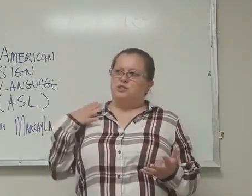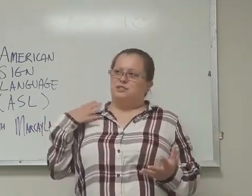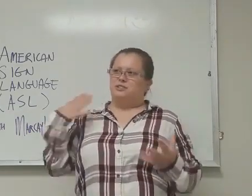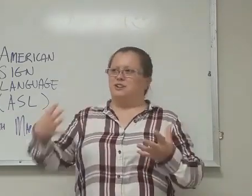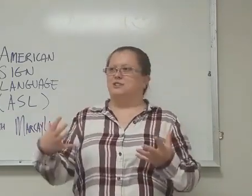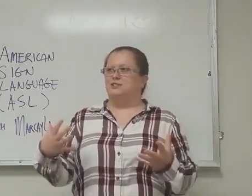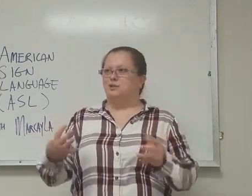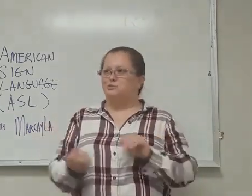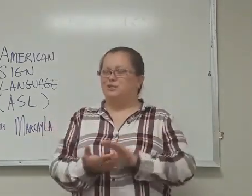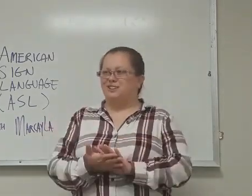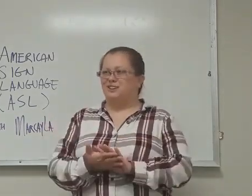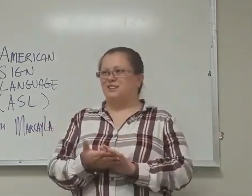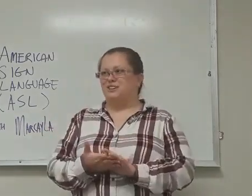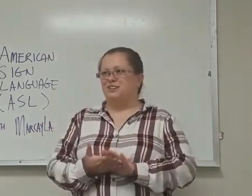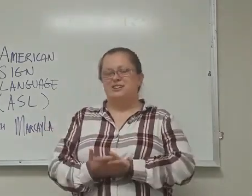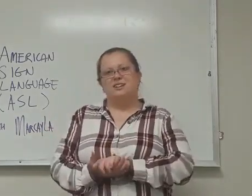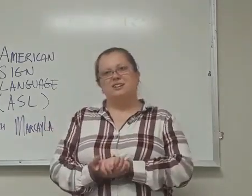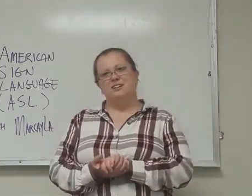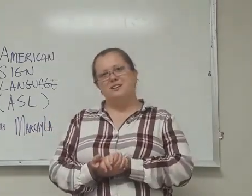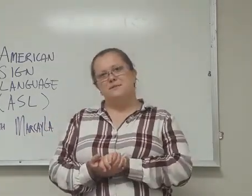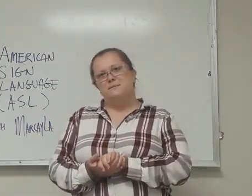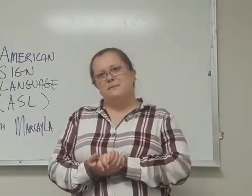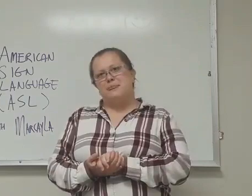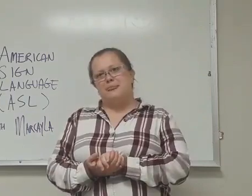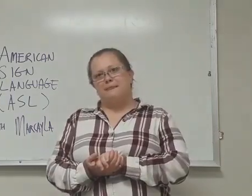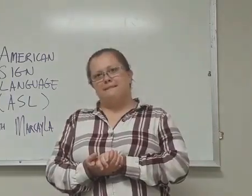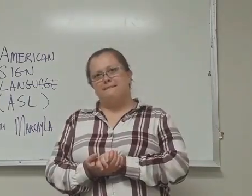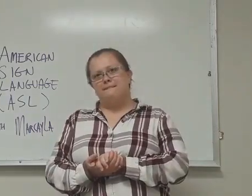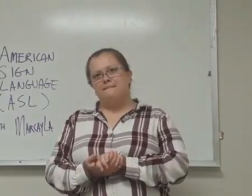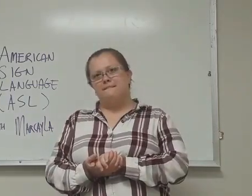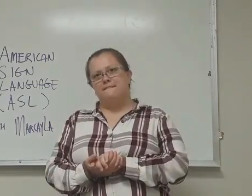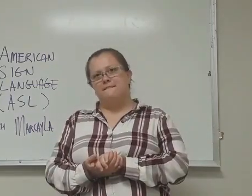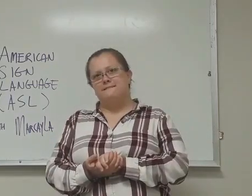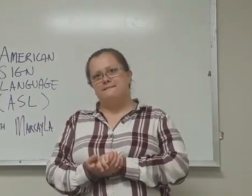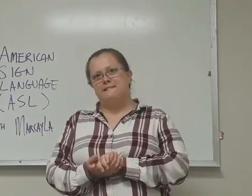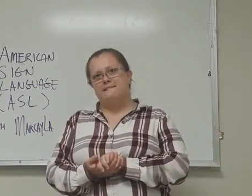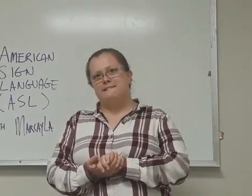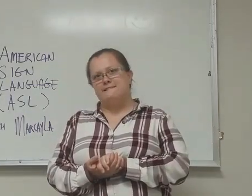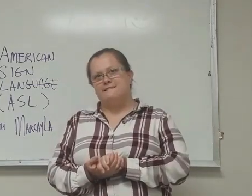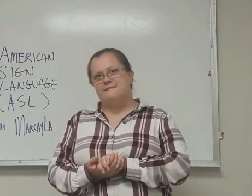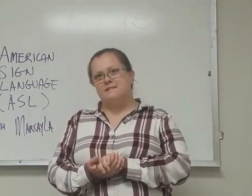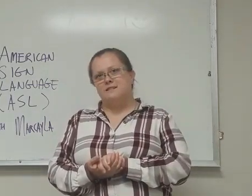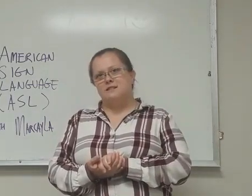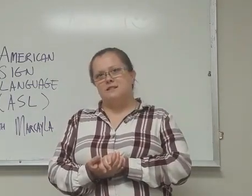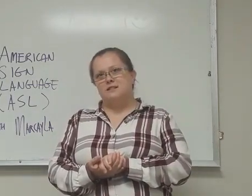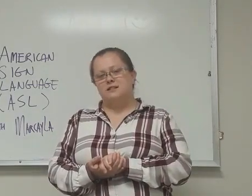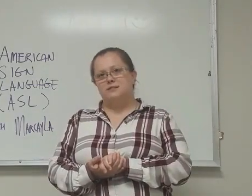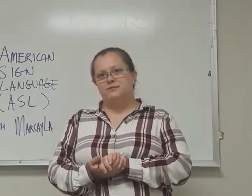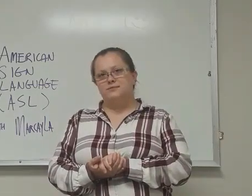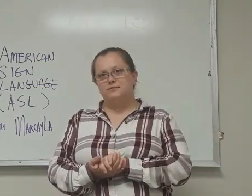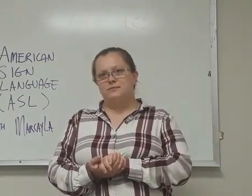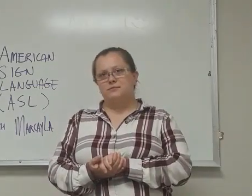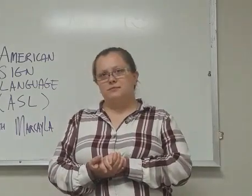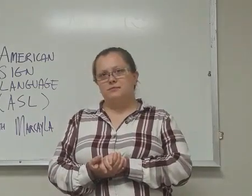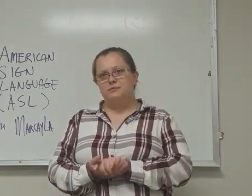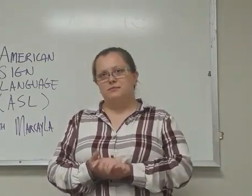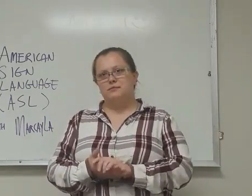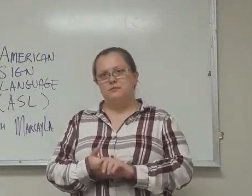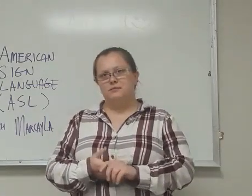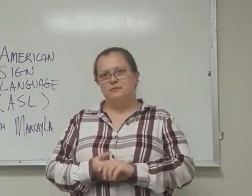it's got a different, like, when you can't say it, the next thing is just at